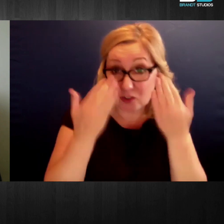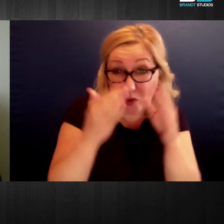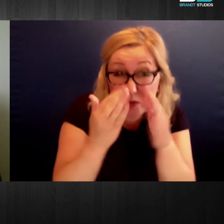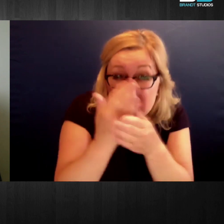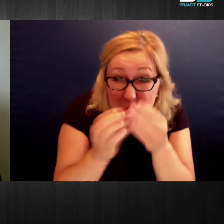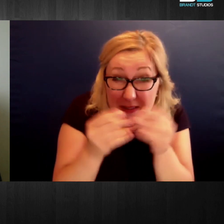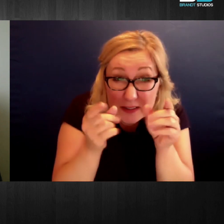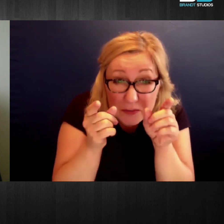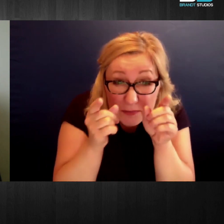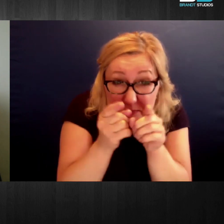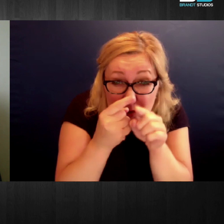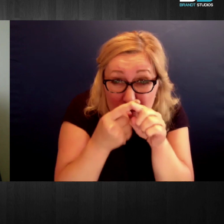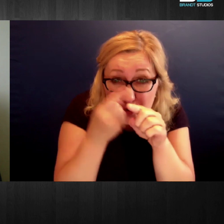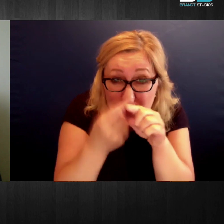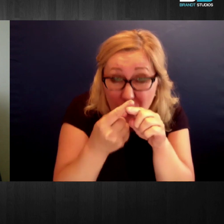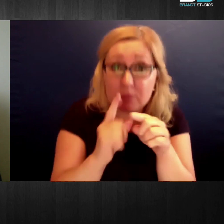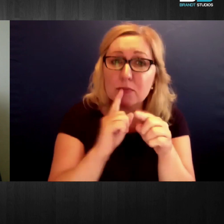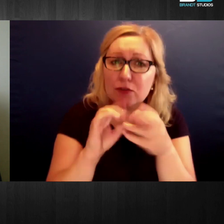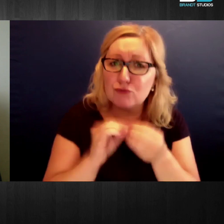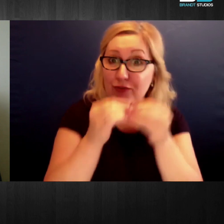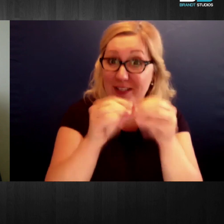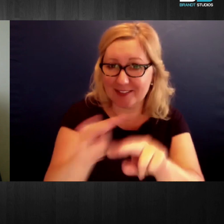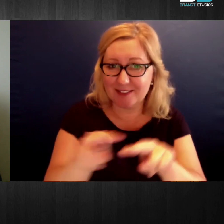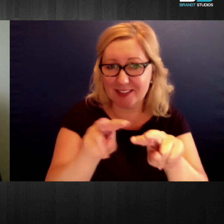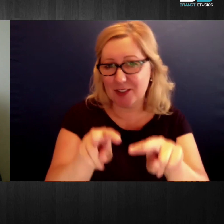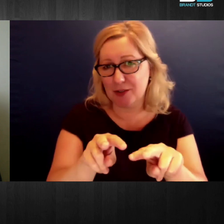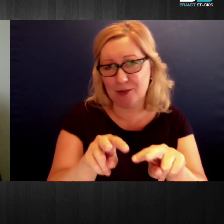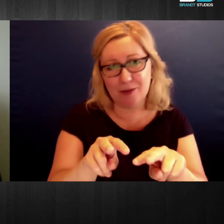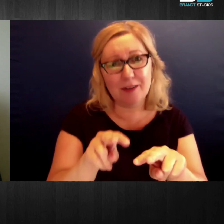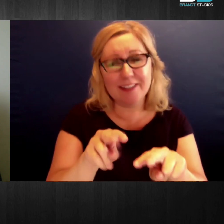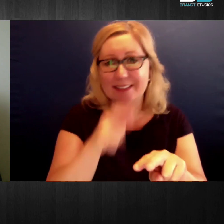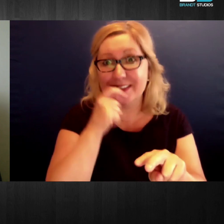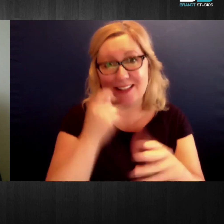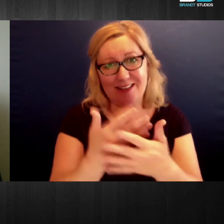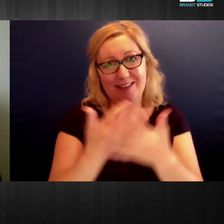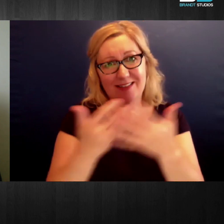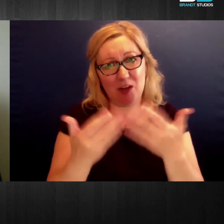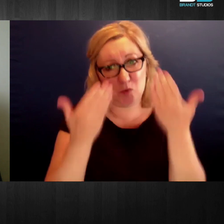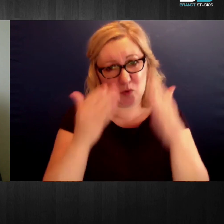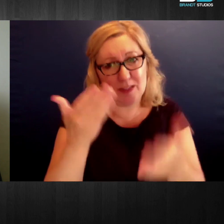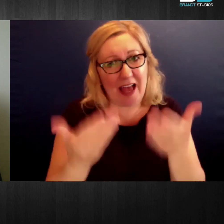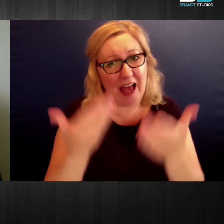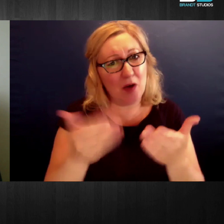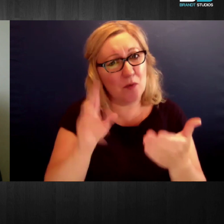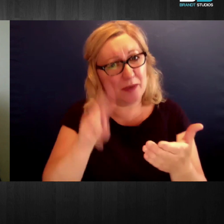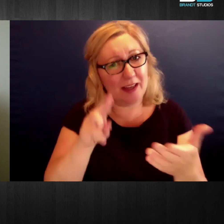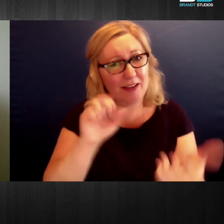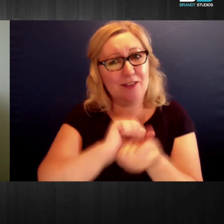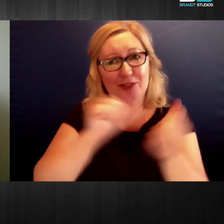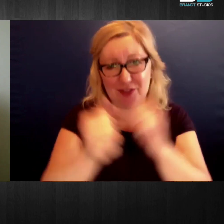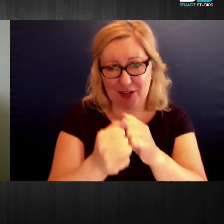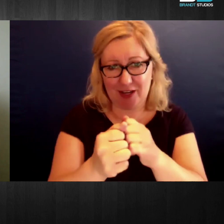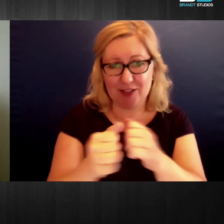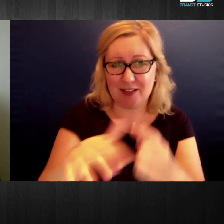volumes and tell much more about what we should do and how we can change things than we would in any other way. So as we begin